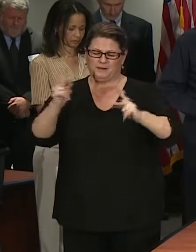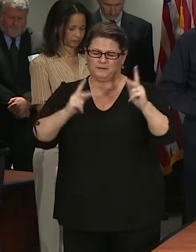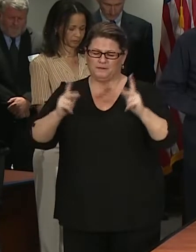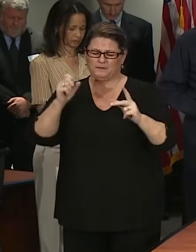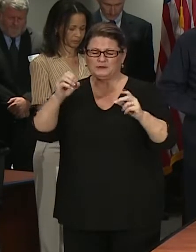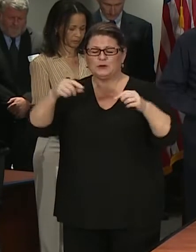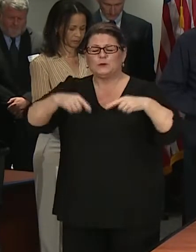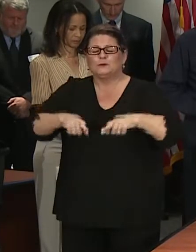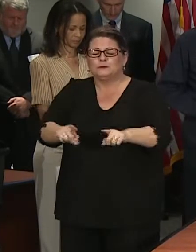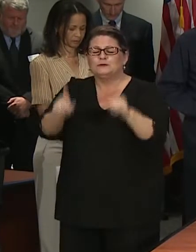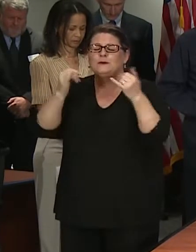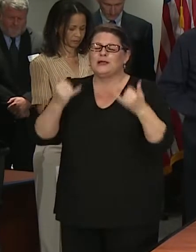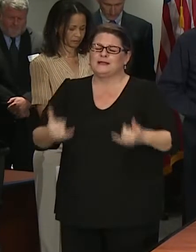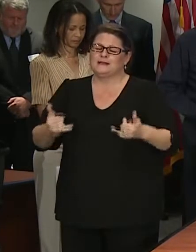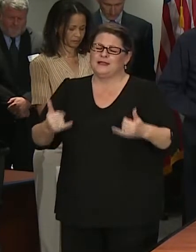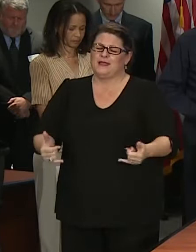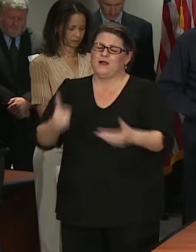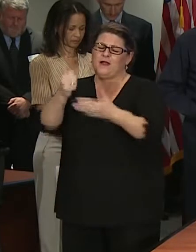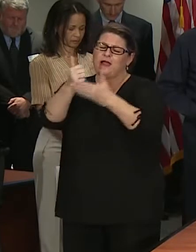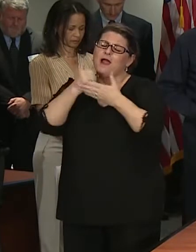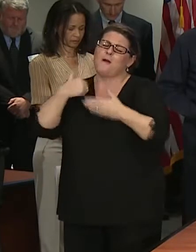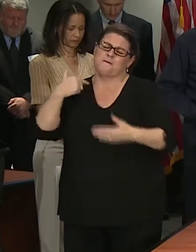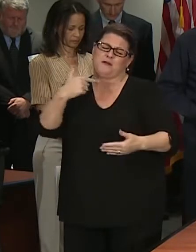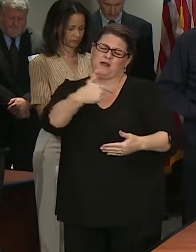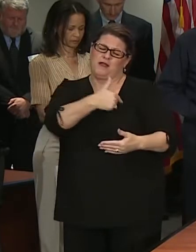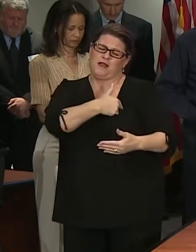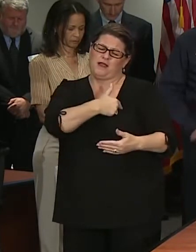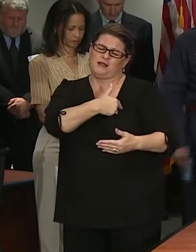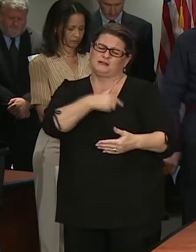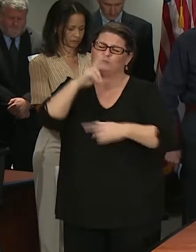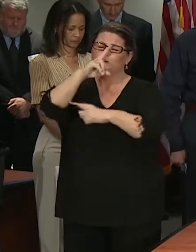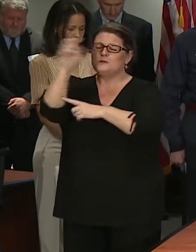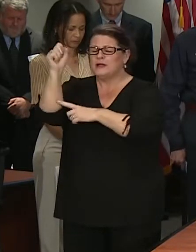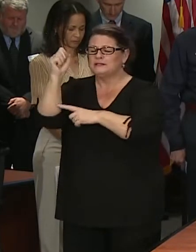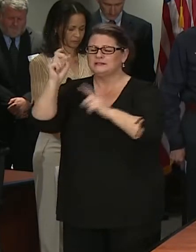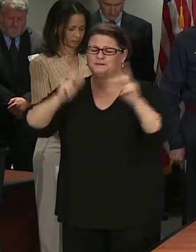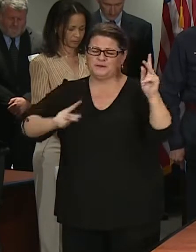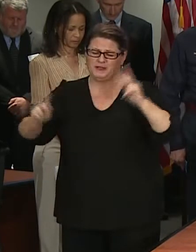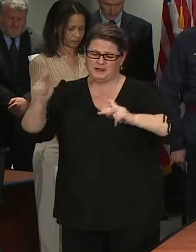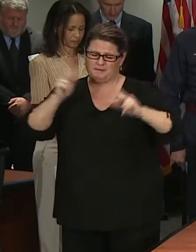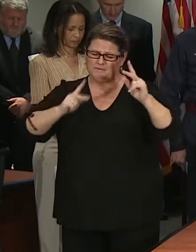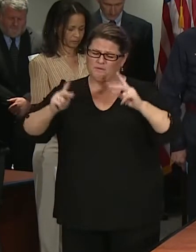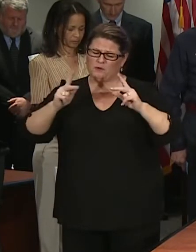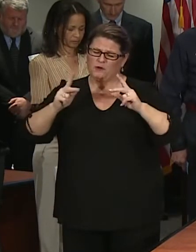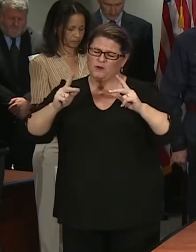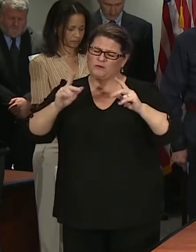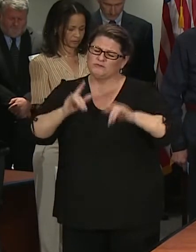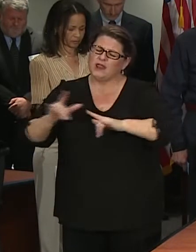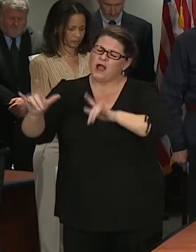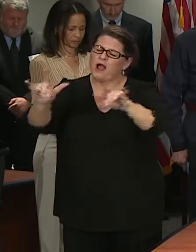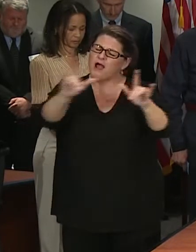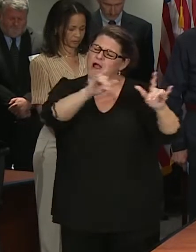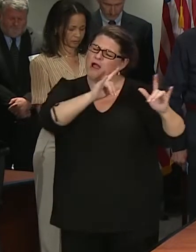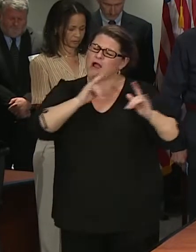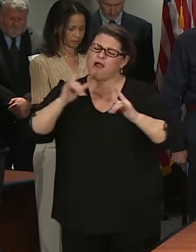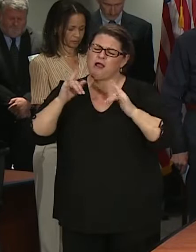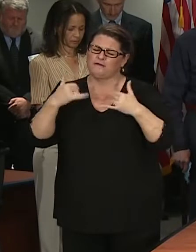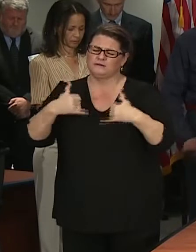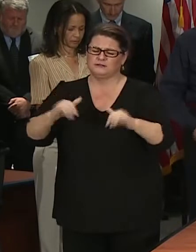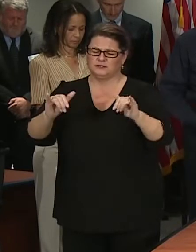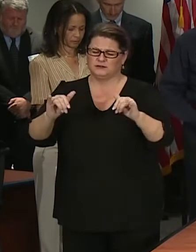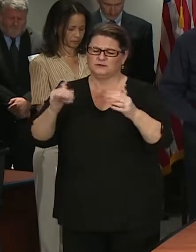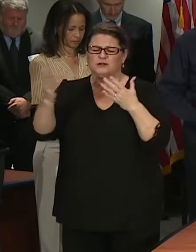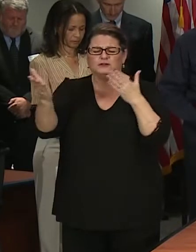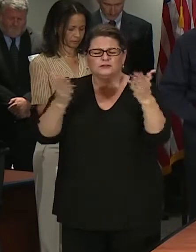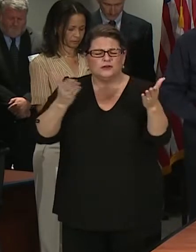time, help us, we the people of the United States, continue to love one another, serve each other,